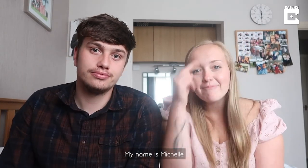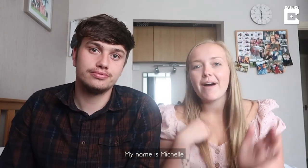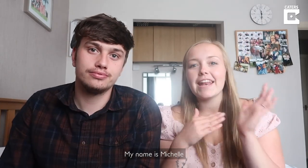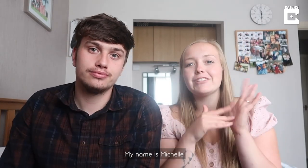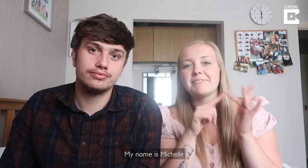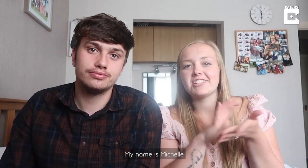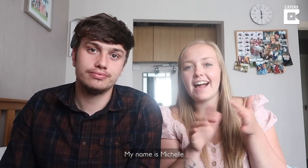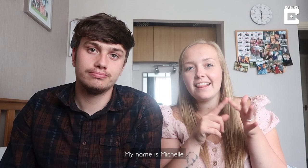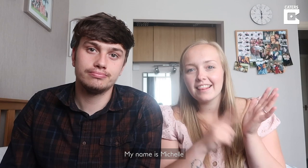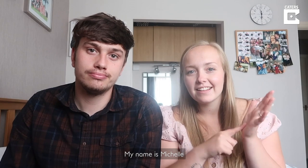My name's Michelle.